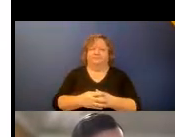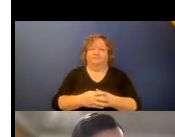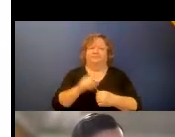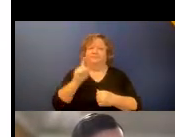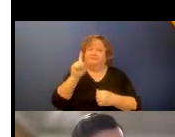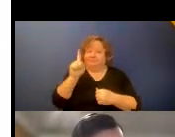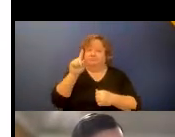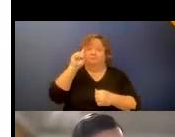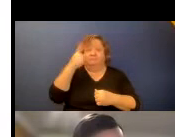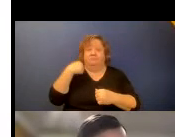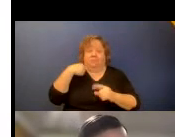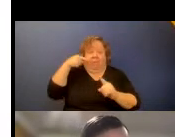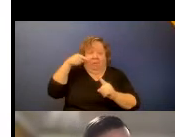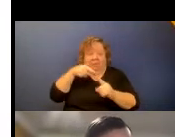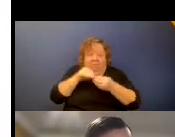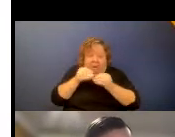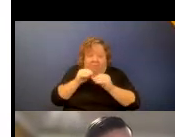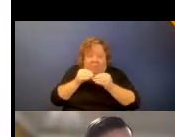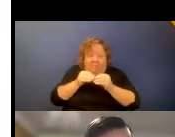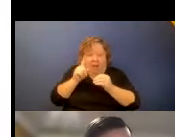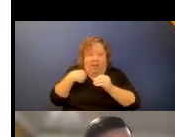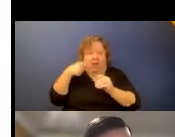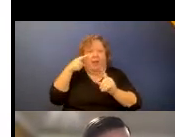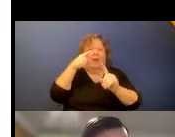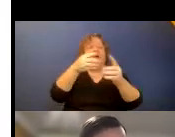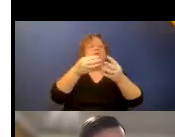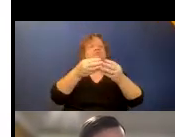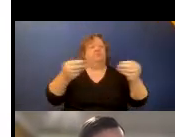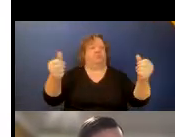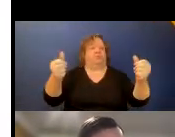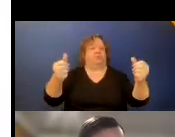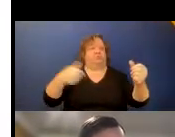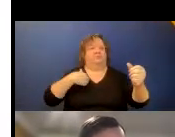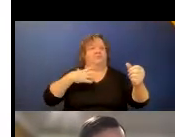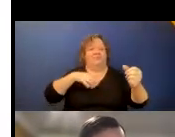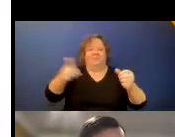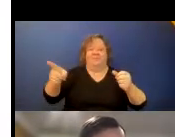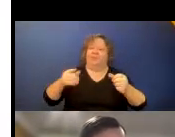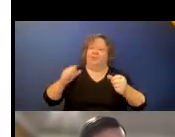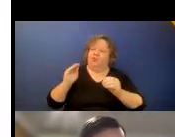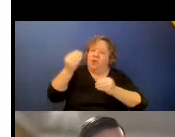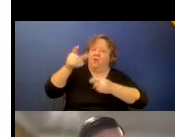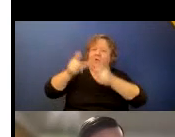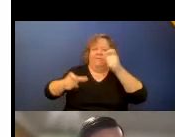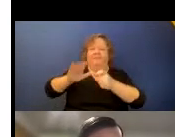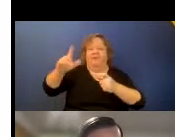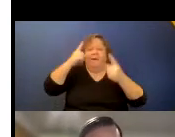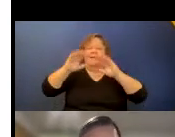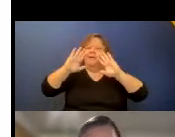around developing their leadership, self-efficacy, etc., and help. And for that reason, we're